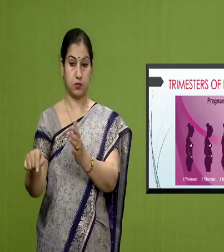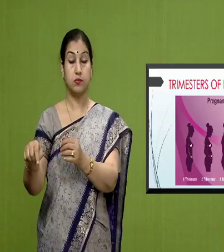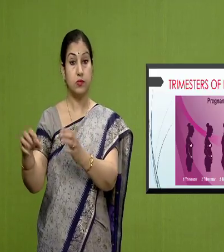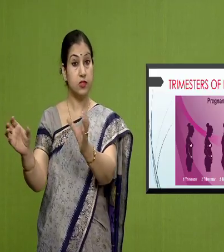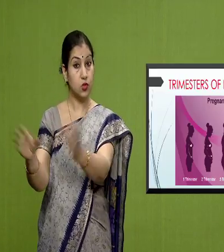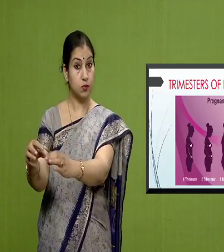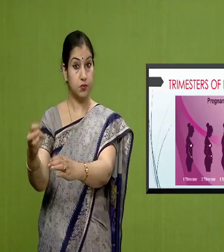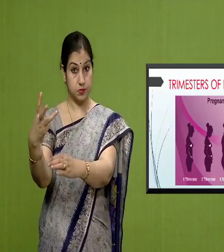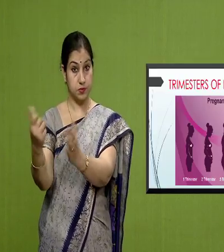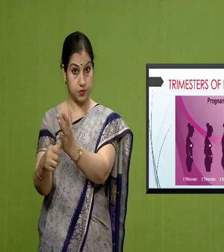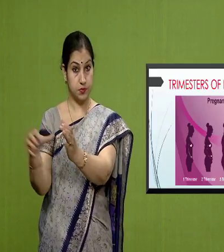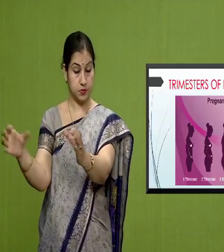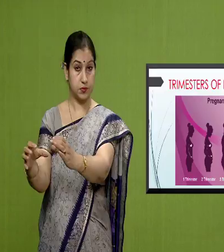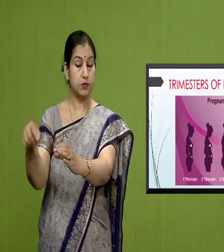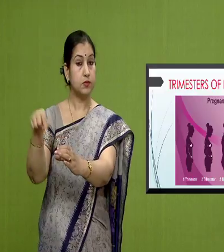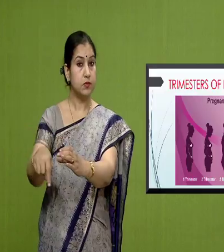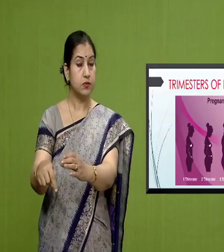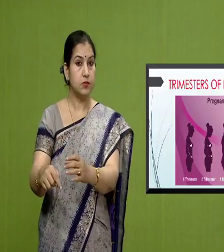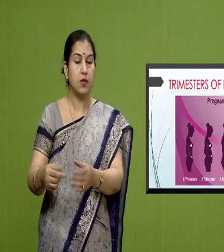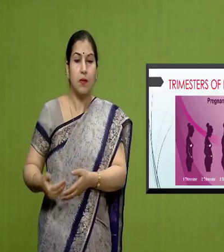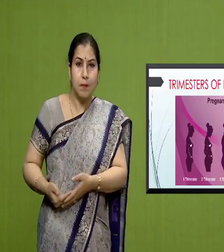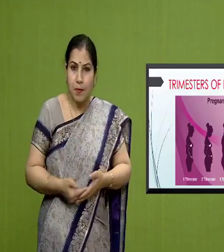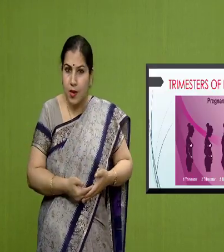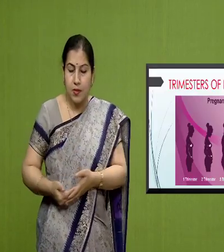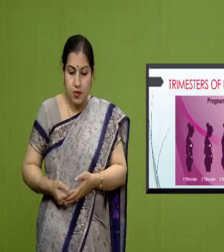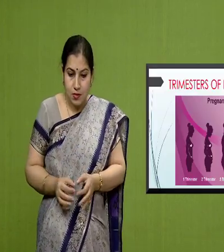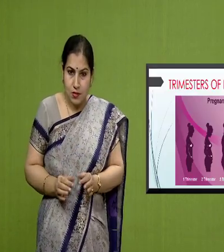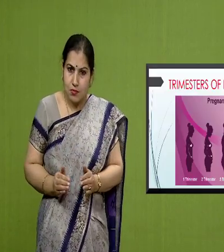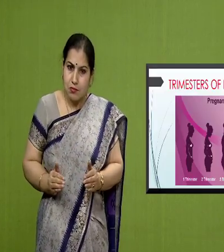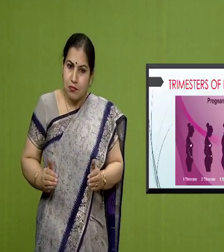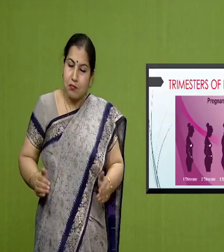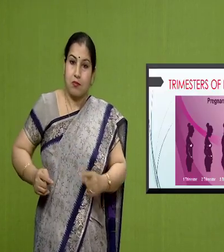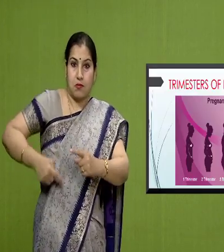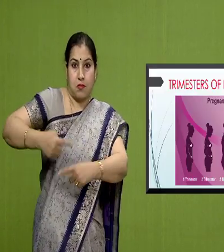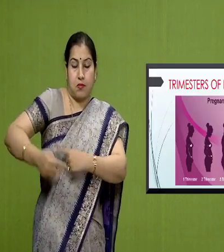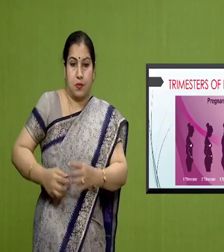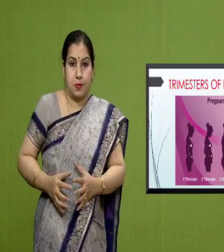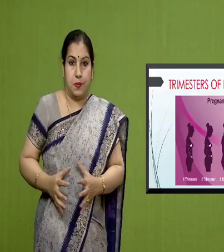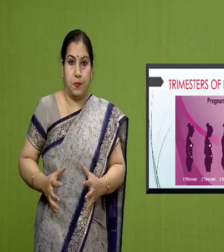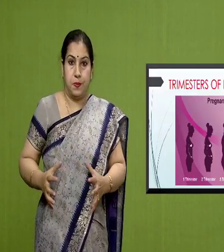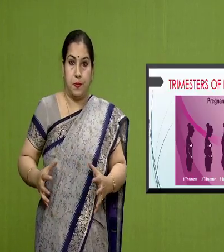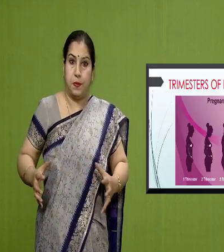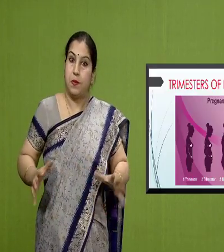In third trimester, the size of the fetus continue to increase.